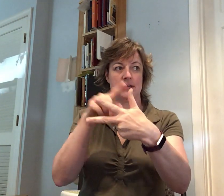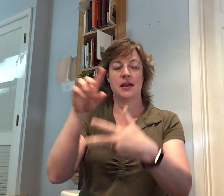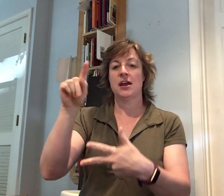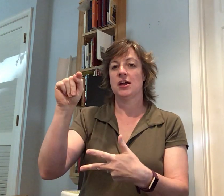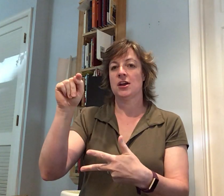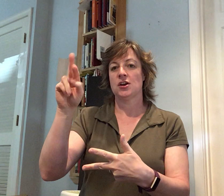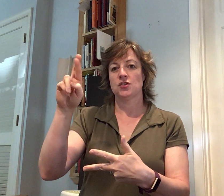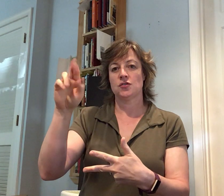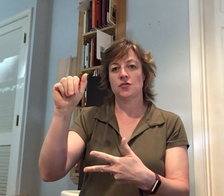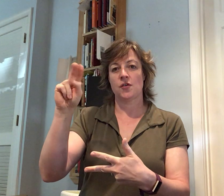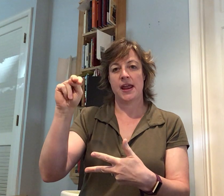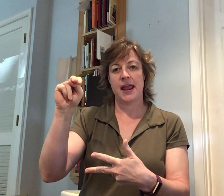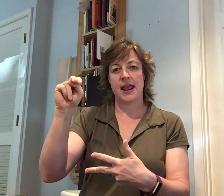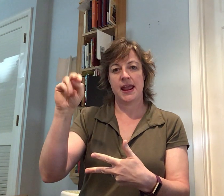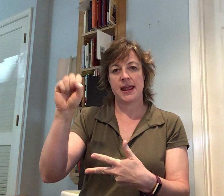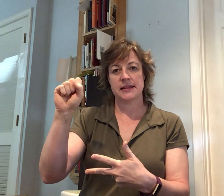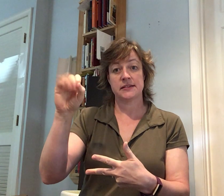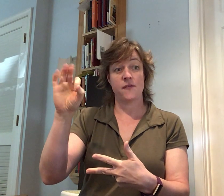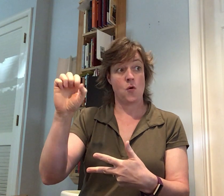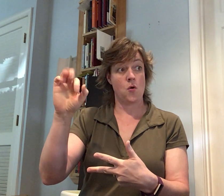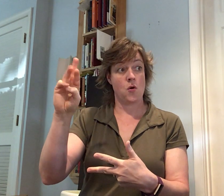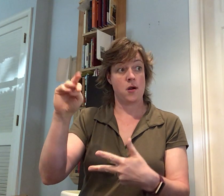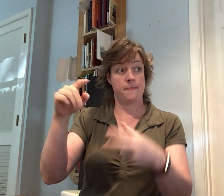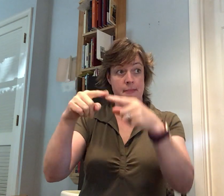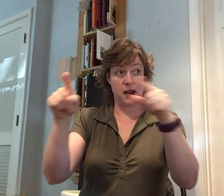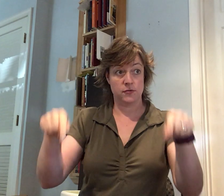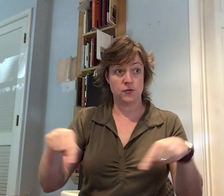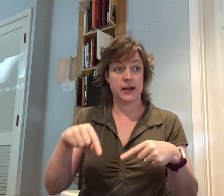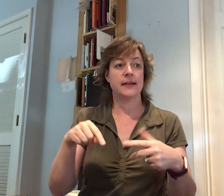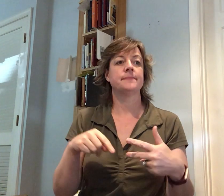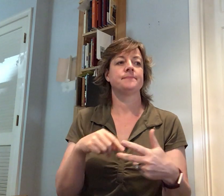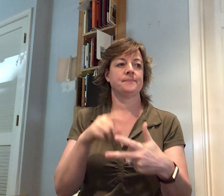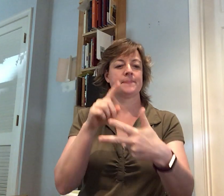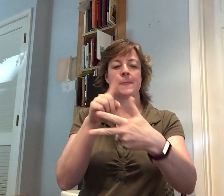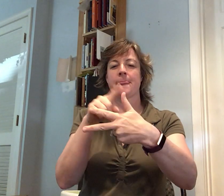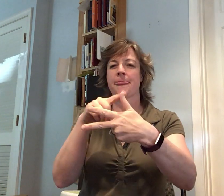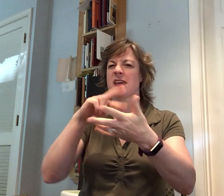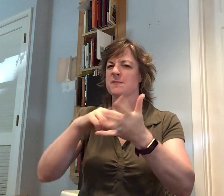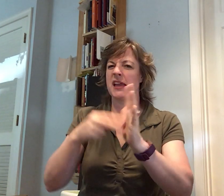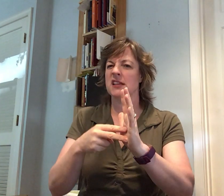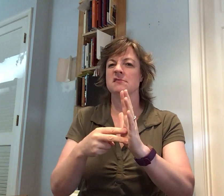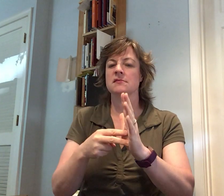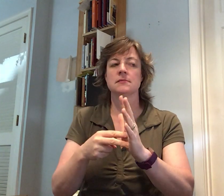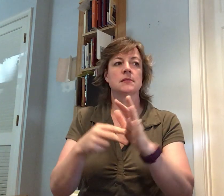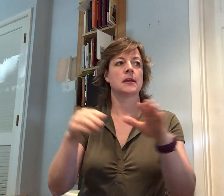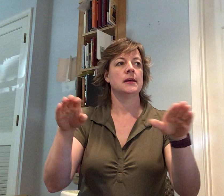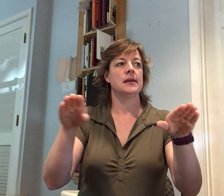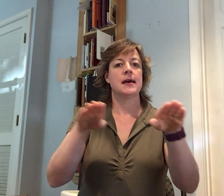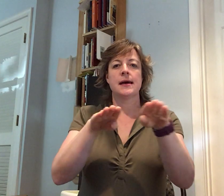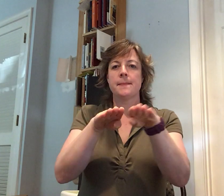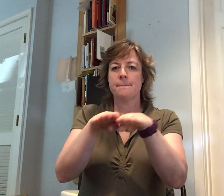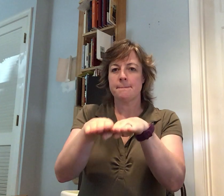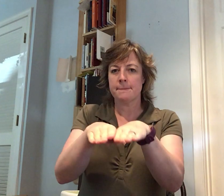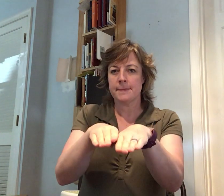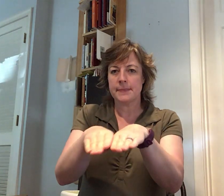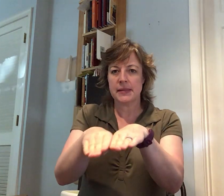convergent boundaries. In a transform boundary, two plates move horizontally to one